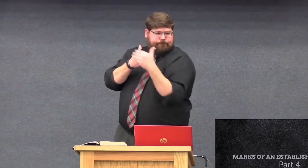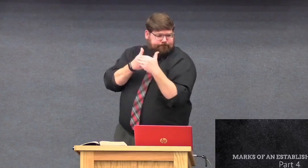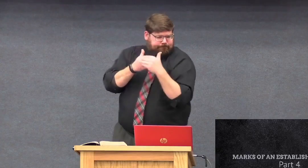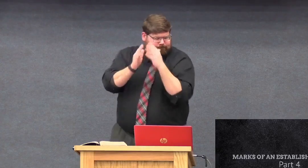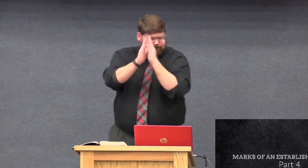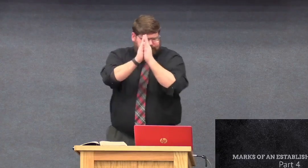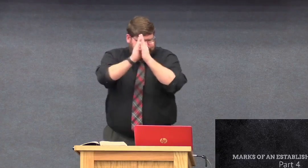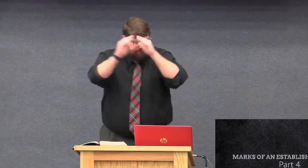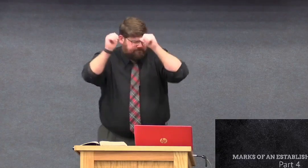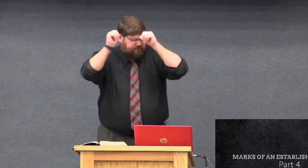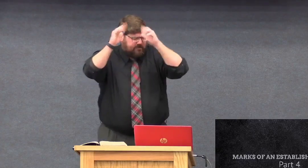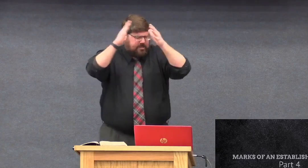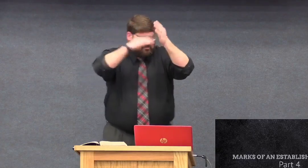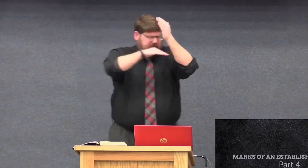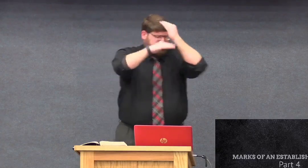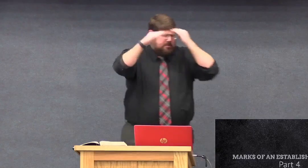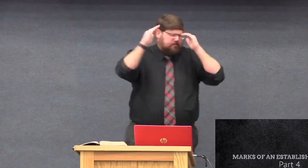who delivers us from the wrath to come.